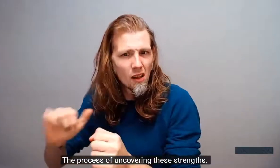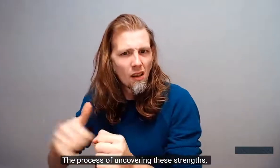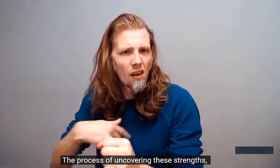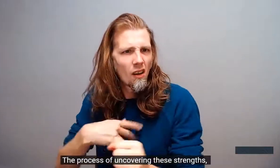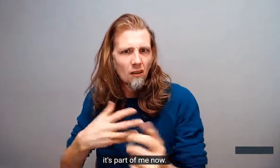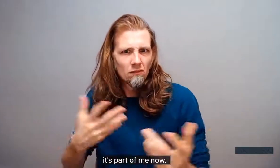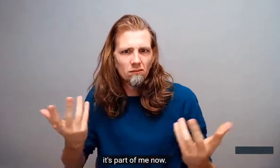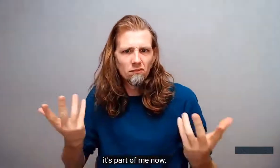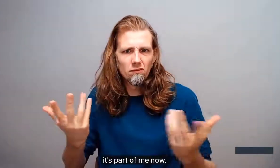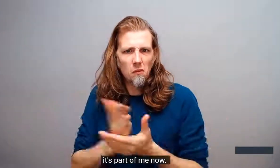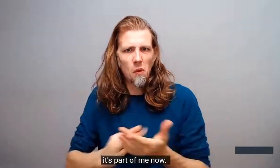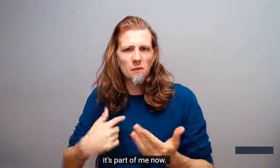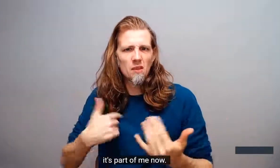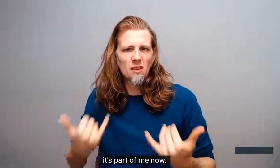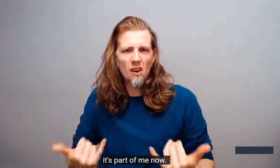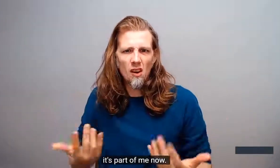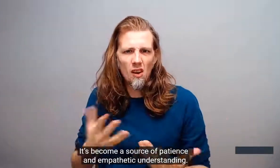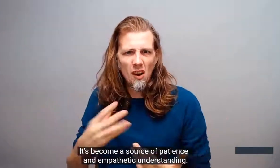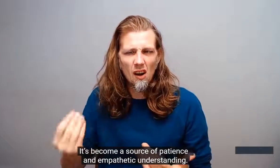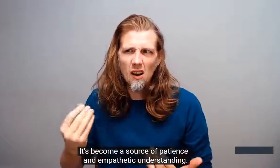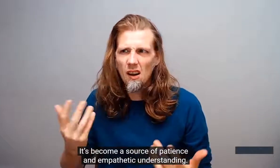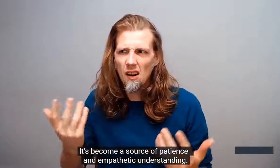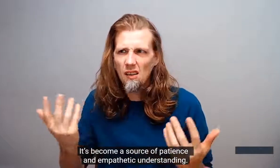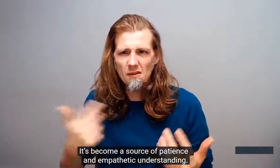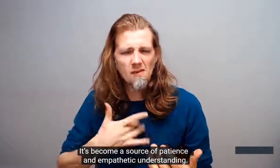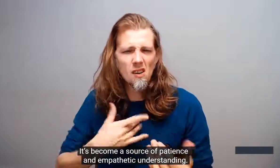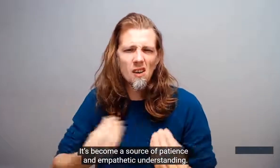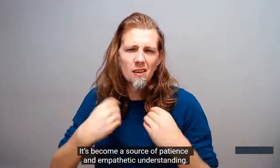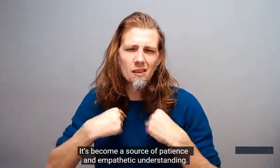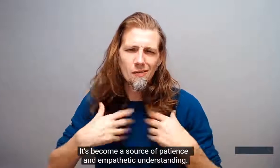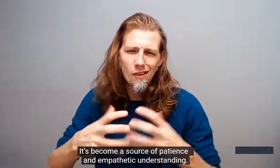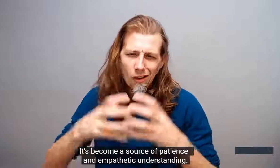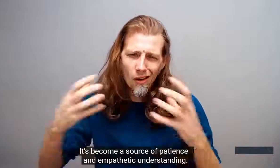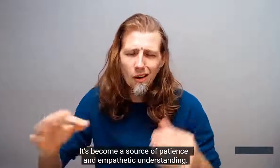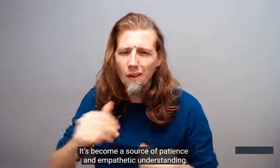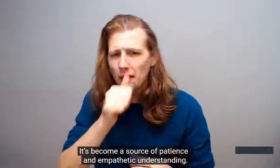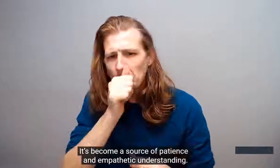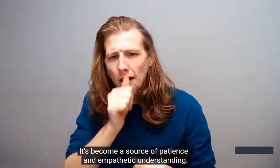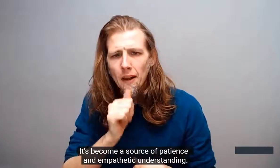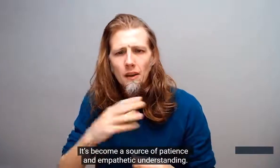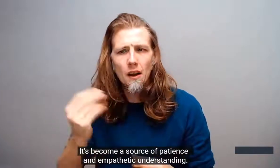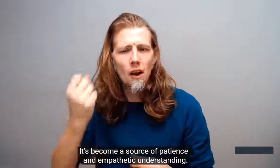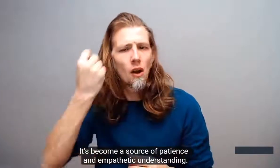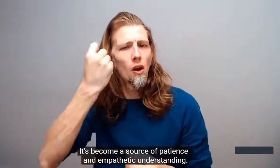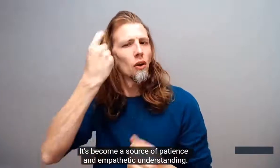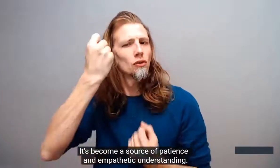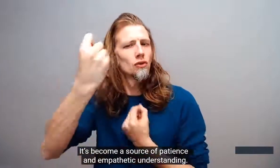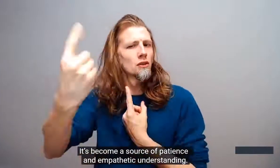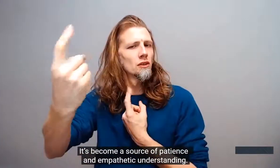strengths in these individual students, that's part of me now. It's become a source of patience,